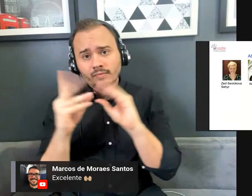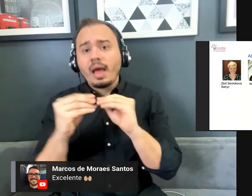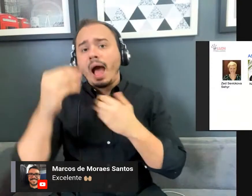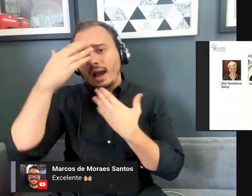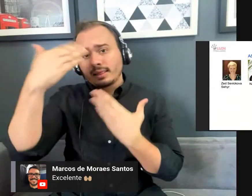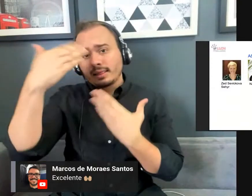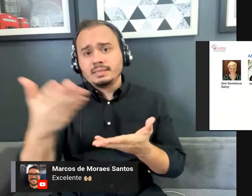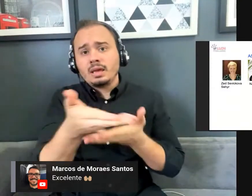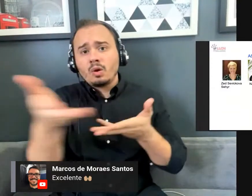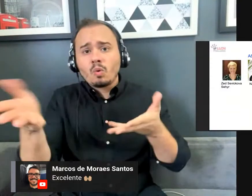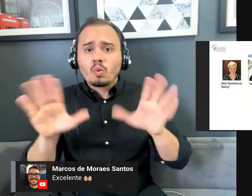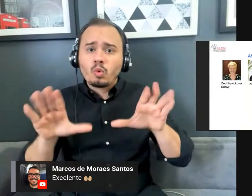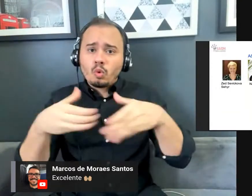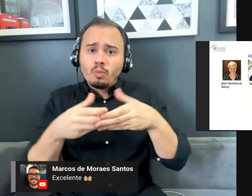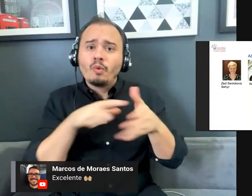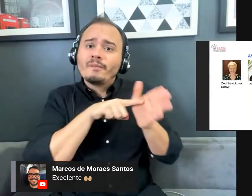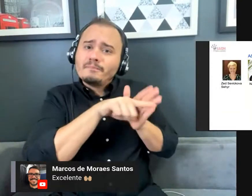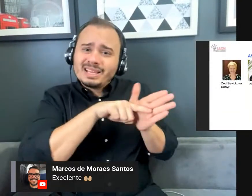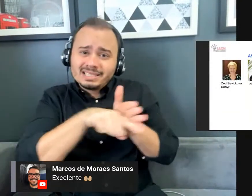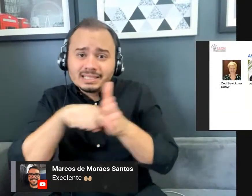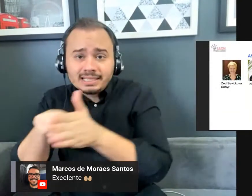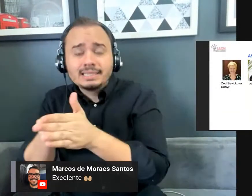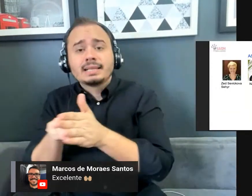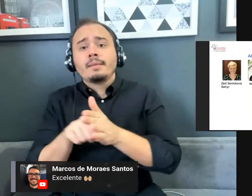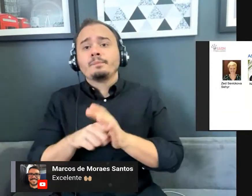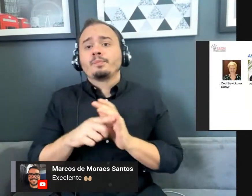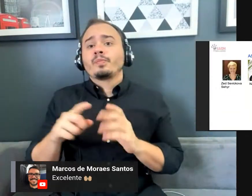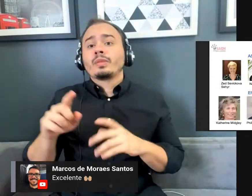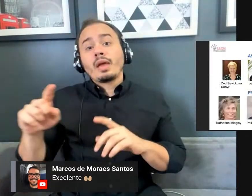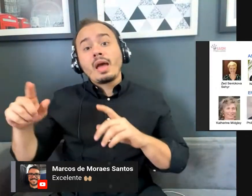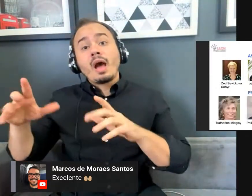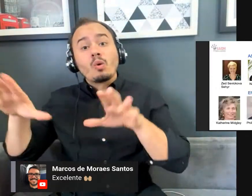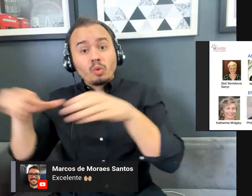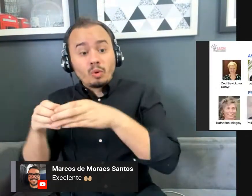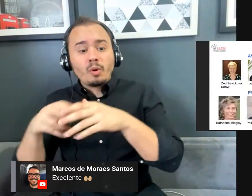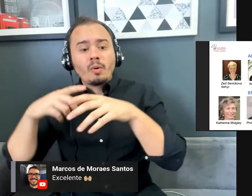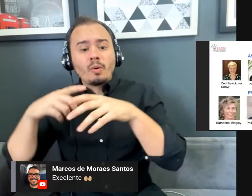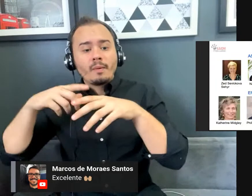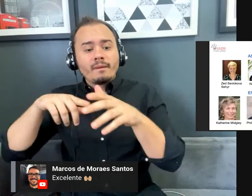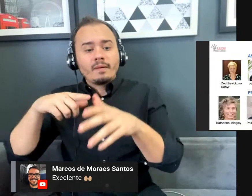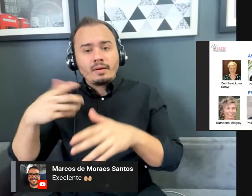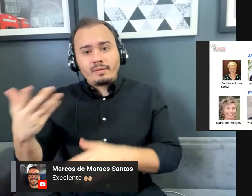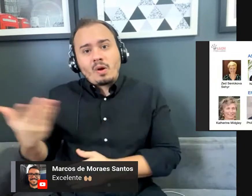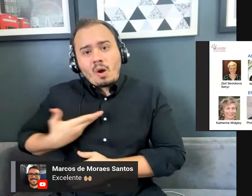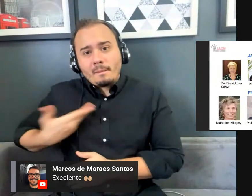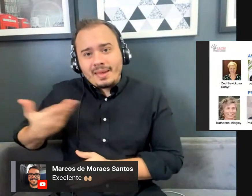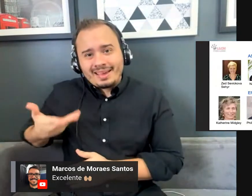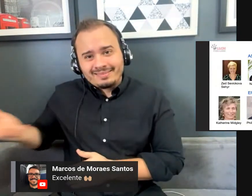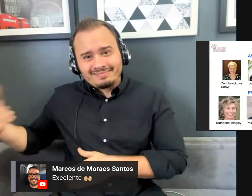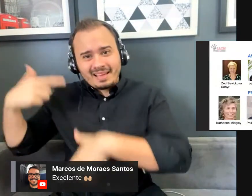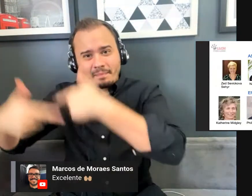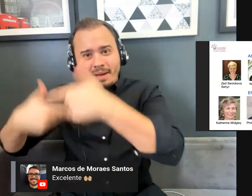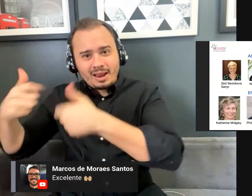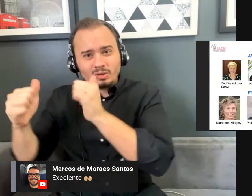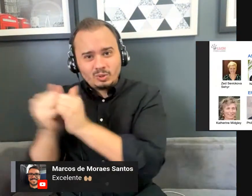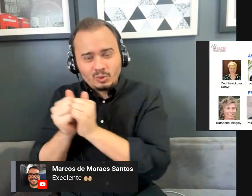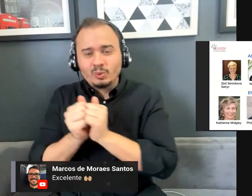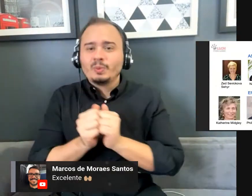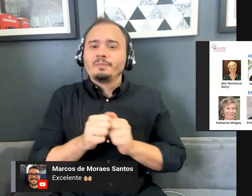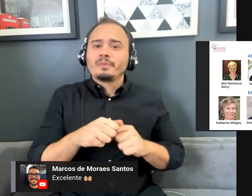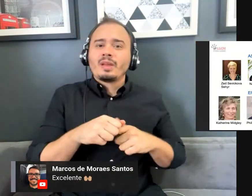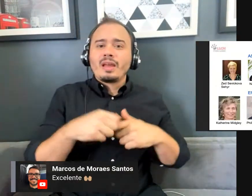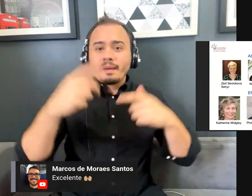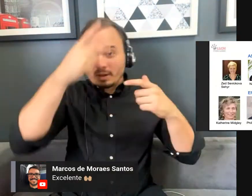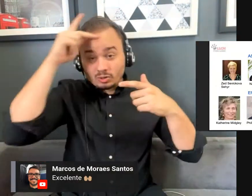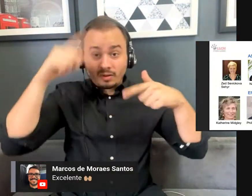our neuroimaging team, PET and fMRI, our ERP team. All of